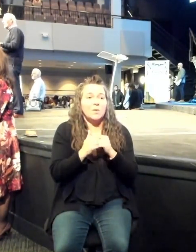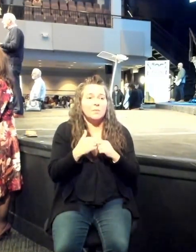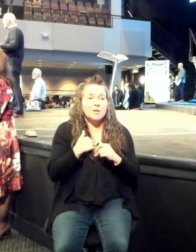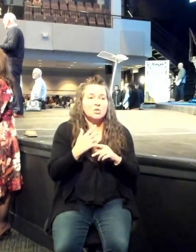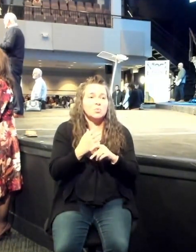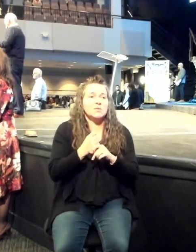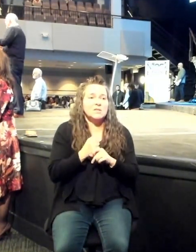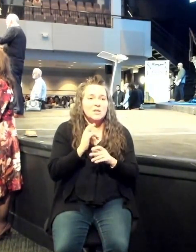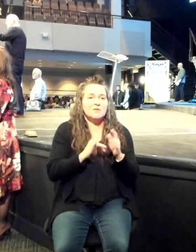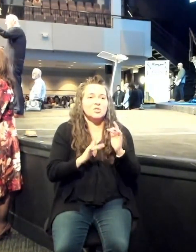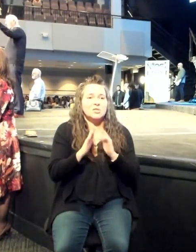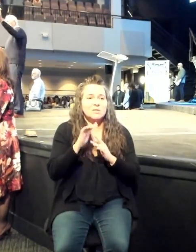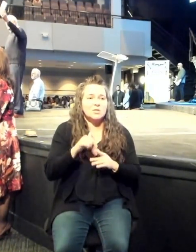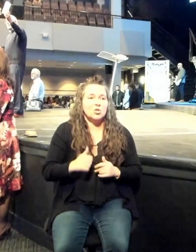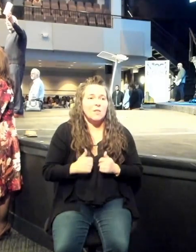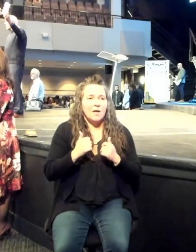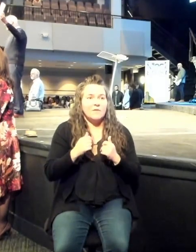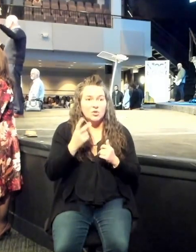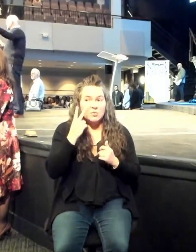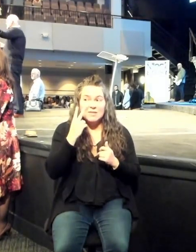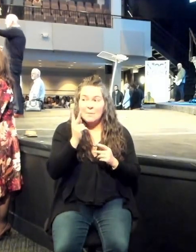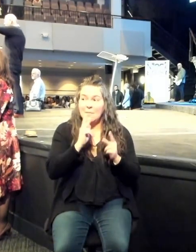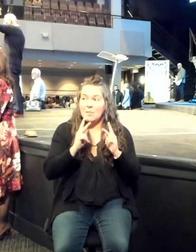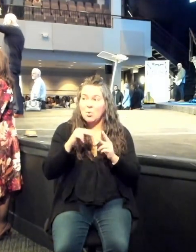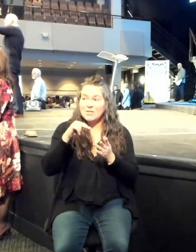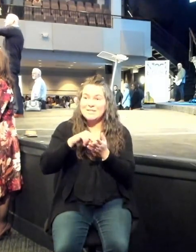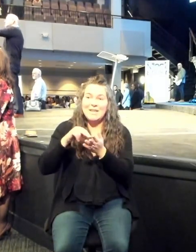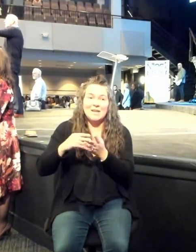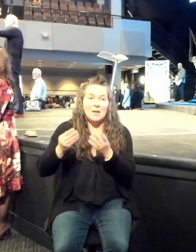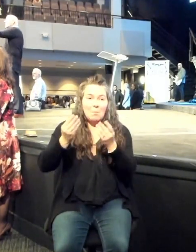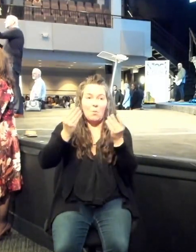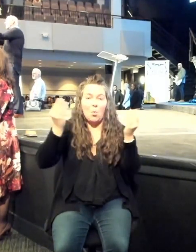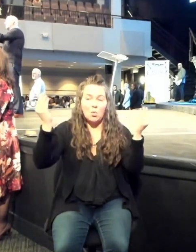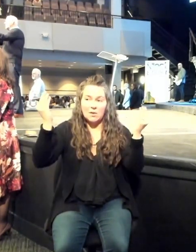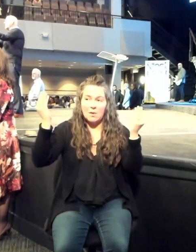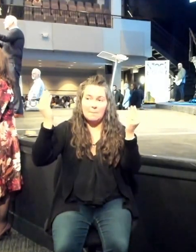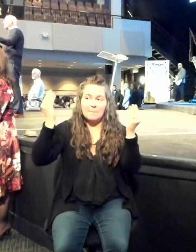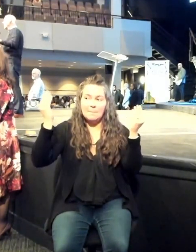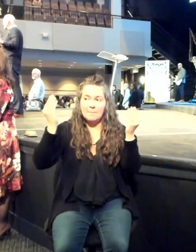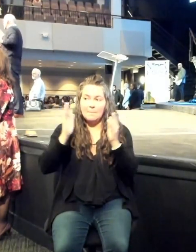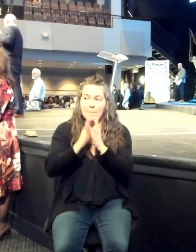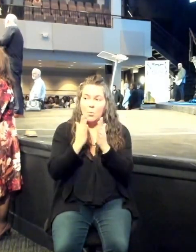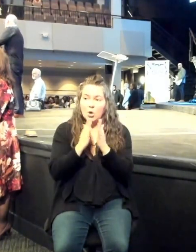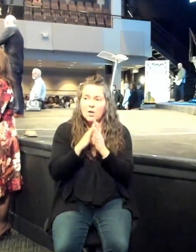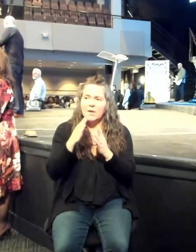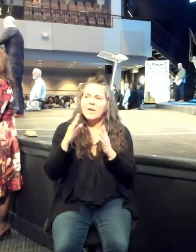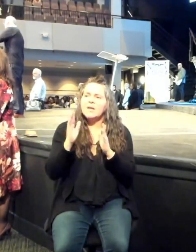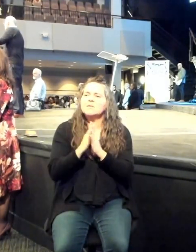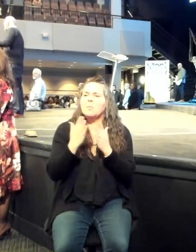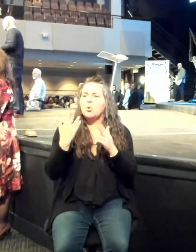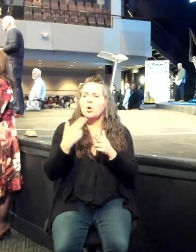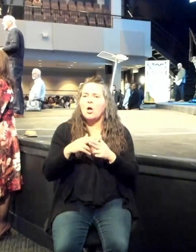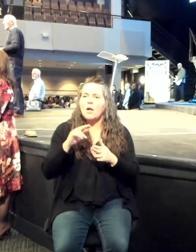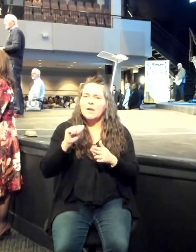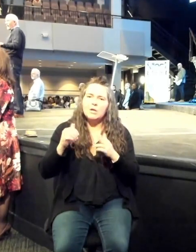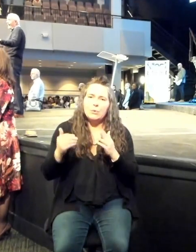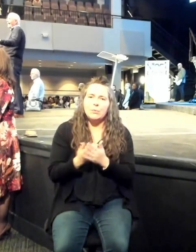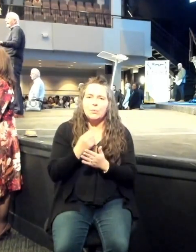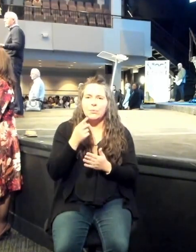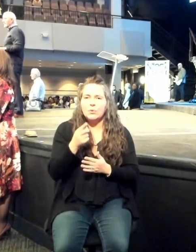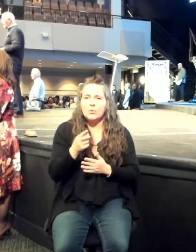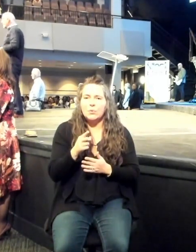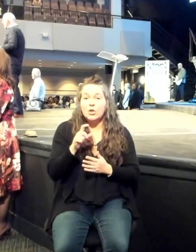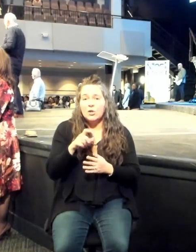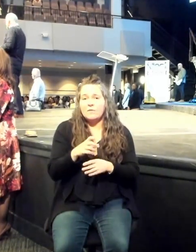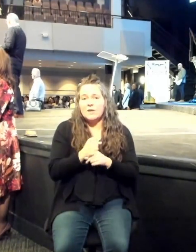in your life, you'll notice there are people literally around the worship center holding up this little book. It's called A New You. It's our gift to you. We want to give it to you. Of course, you got to get